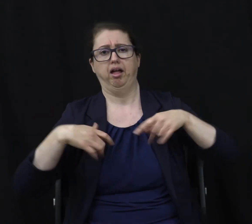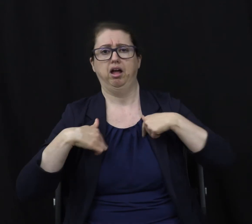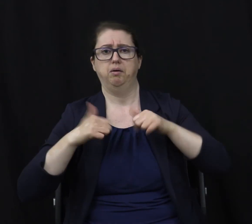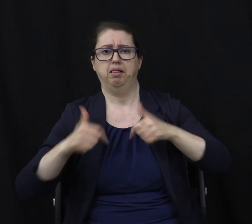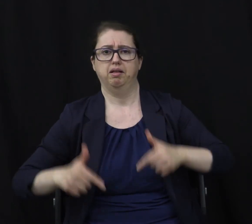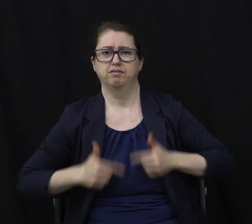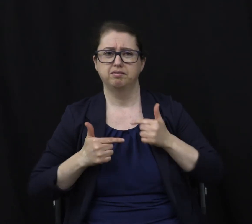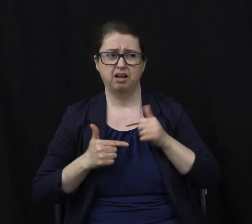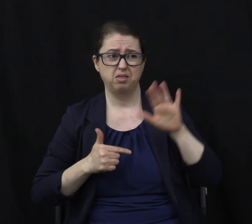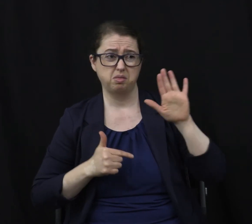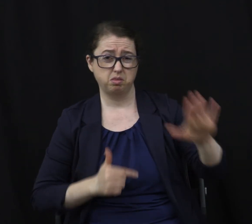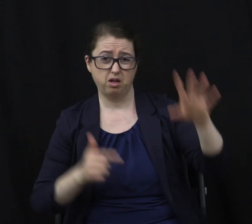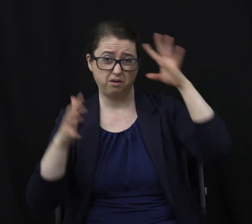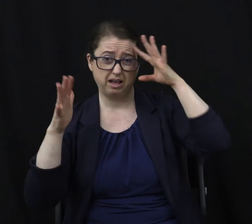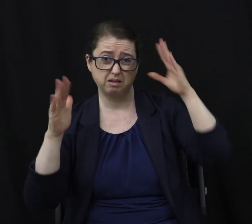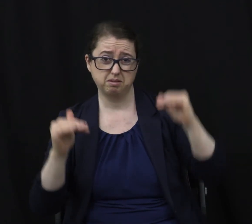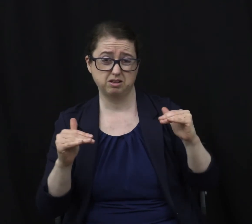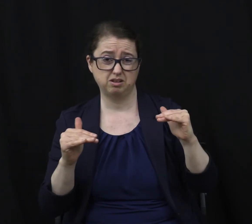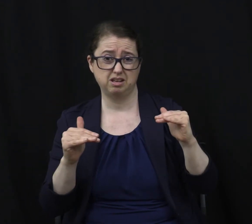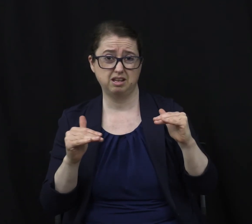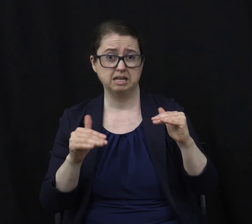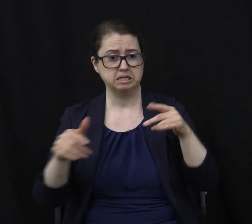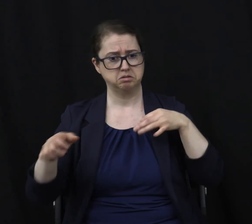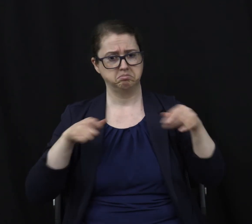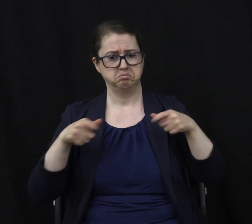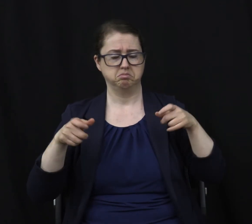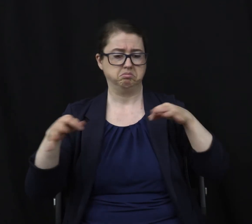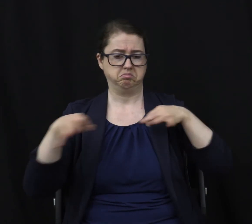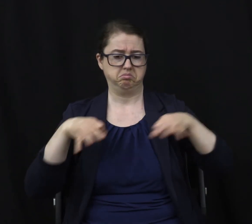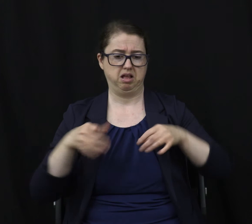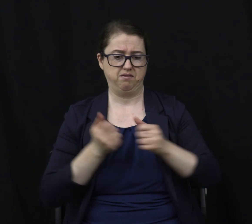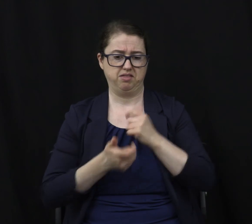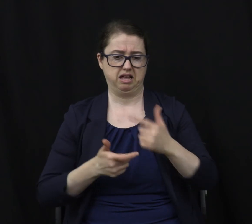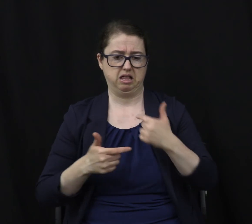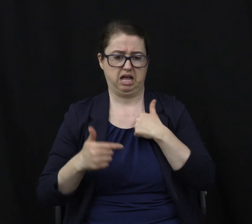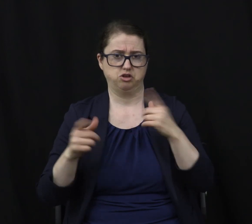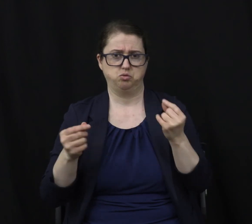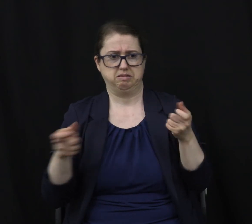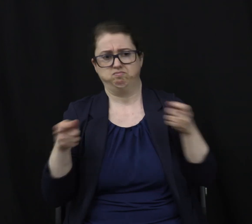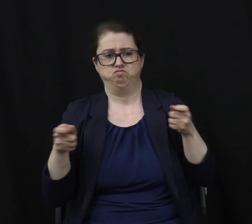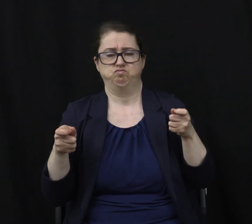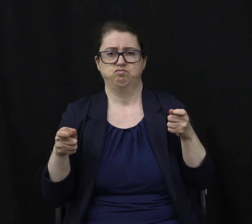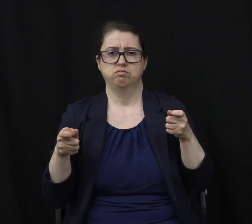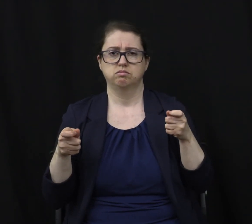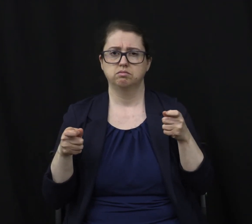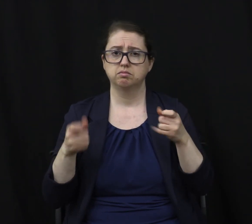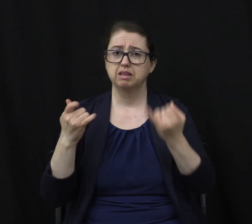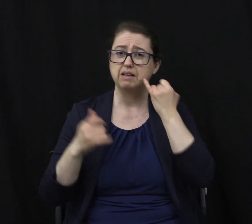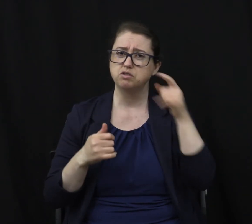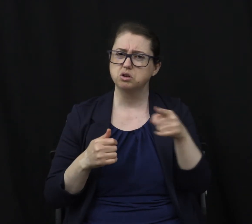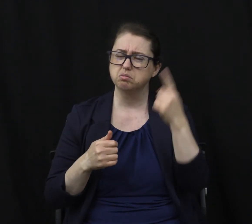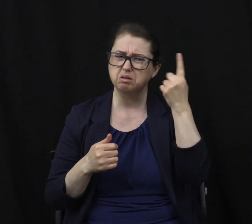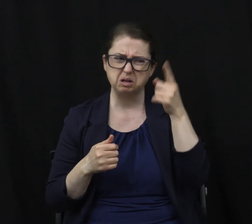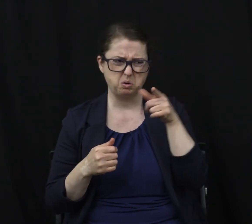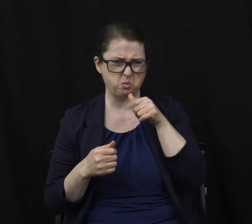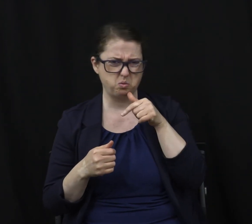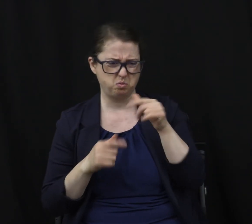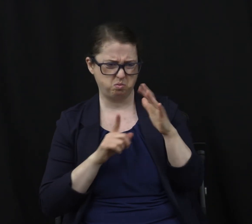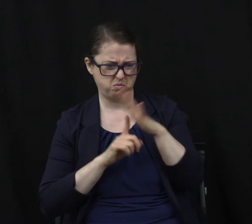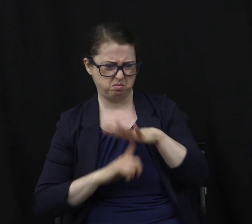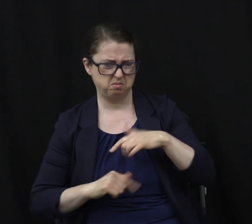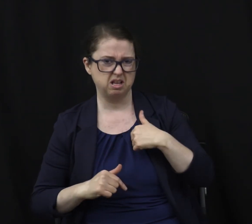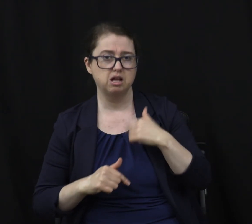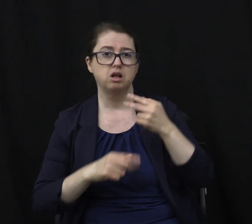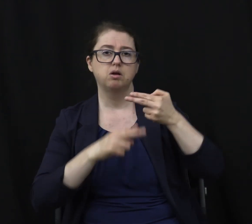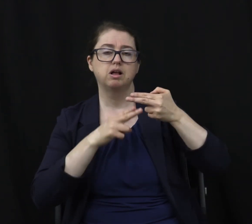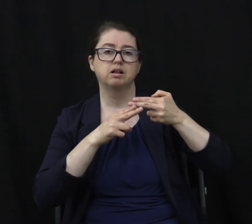to dictate what we do? Now, in the case you are, wondering who these other people are, we call them the Joneses. Have